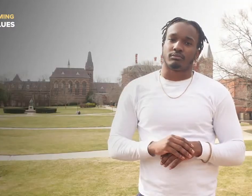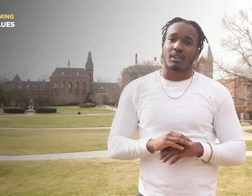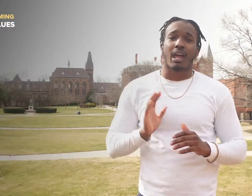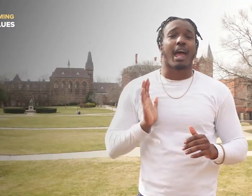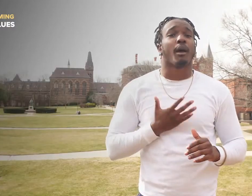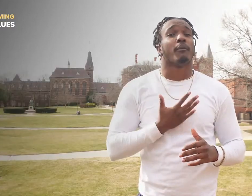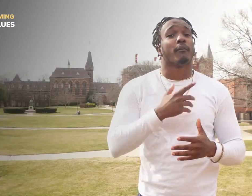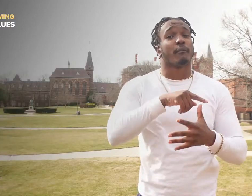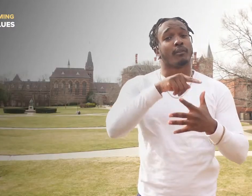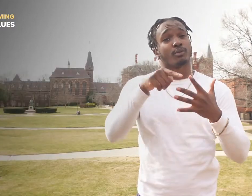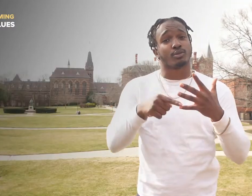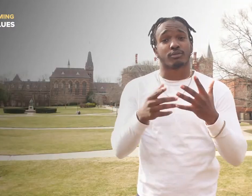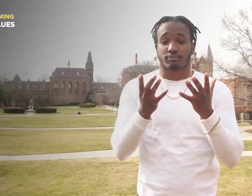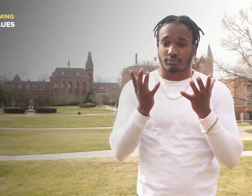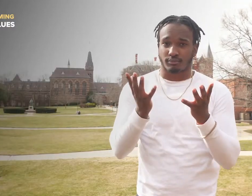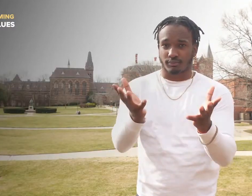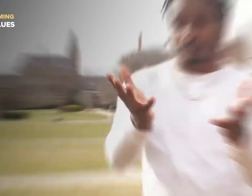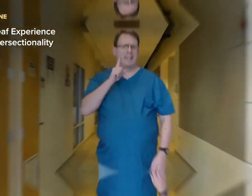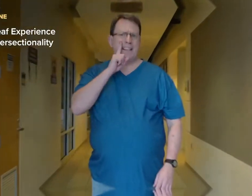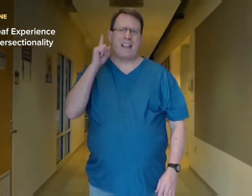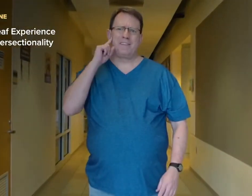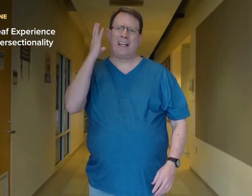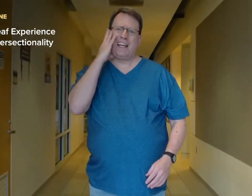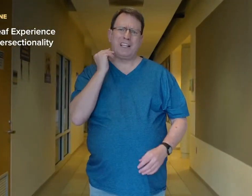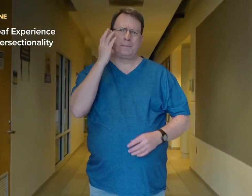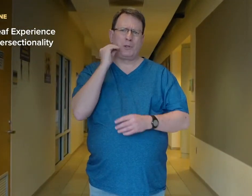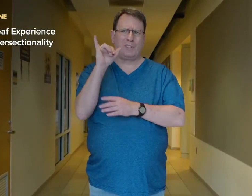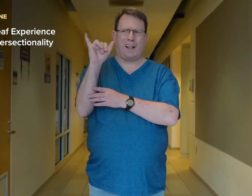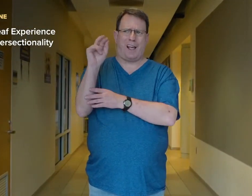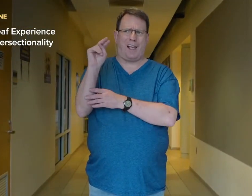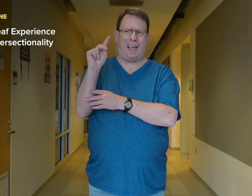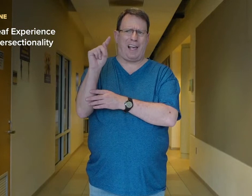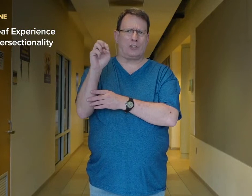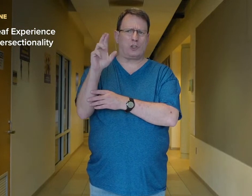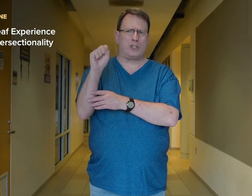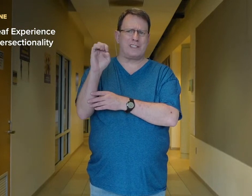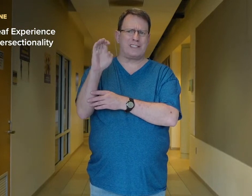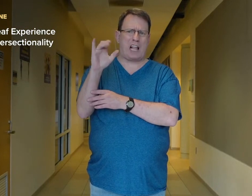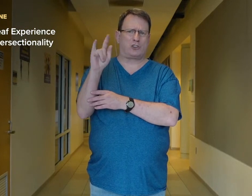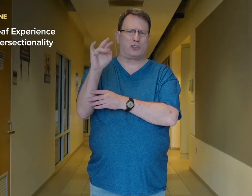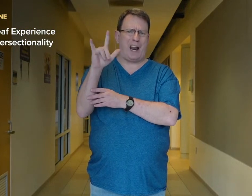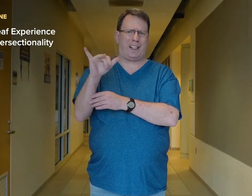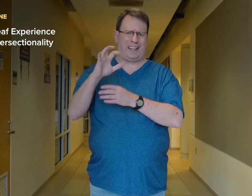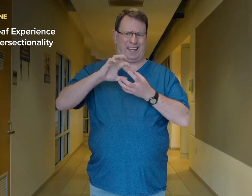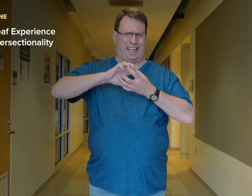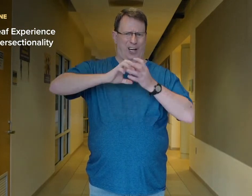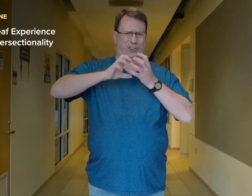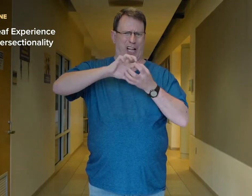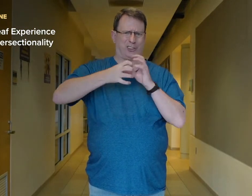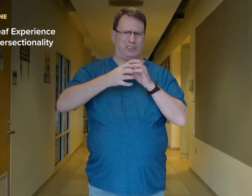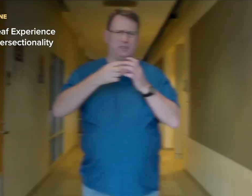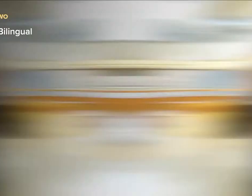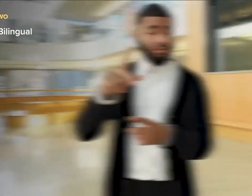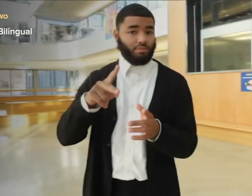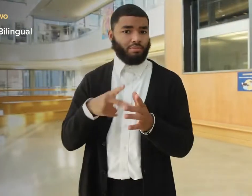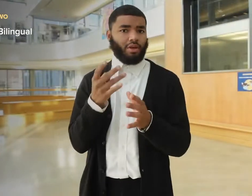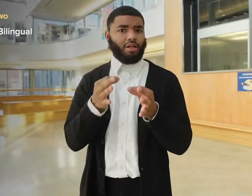stronger. Our values are the deaf experience and intersectionality,